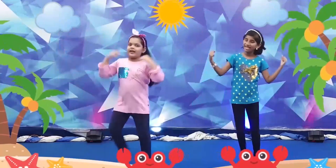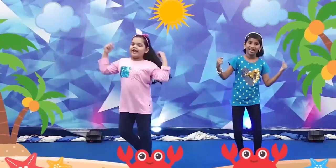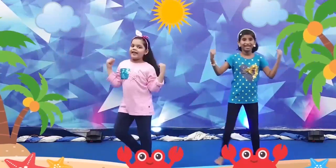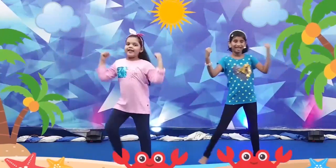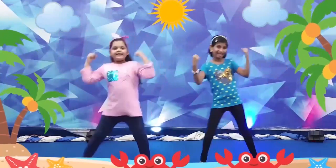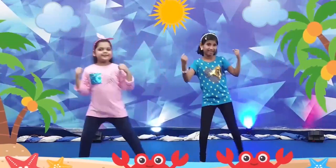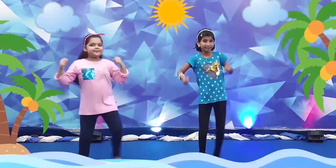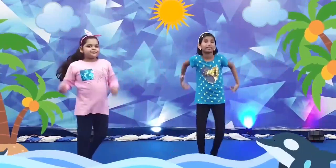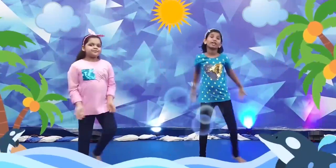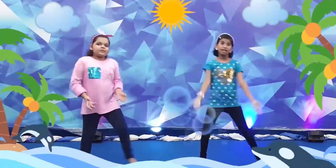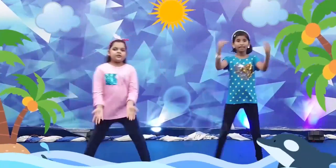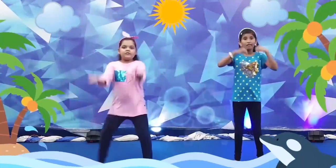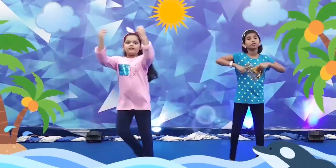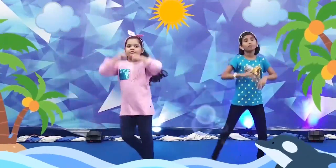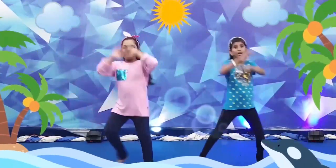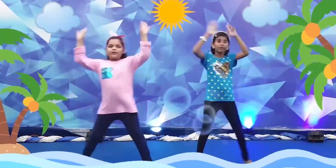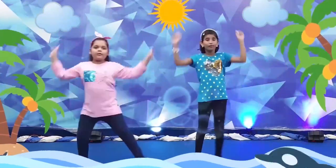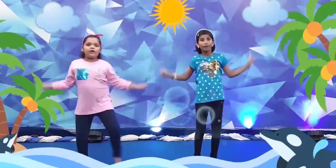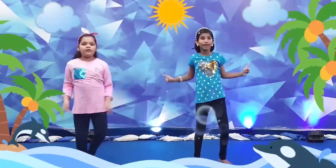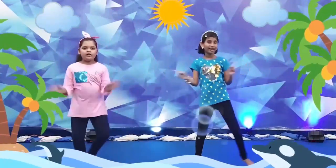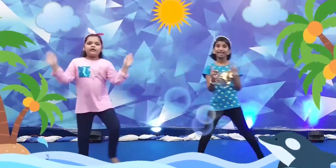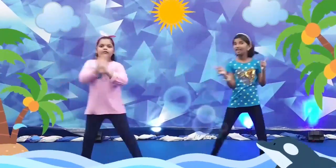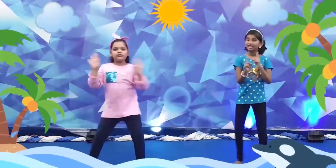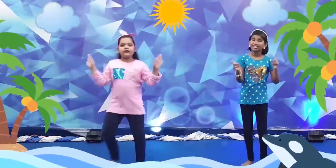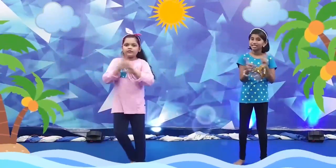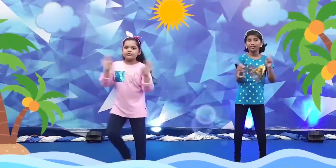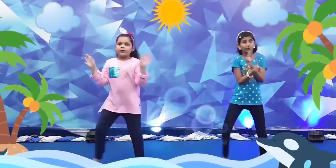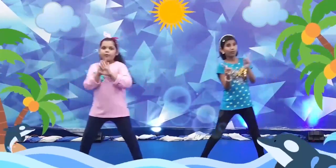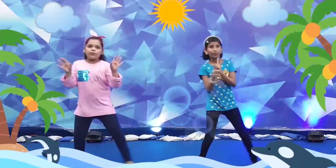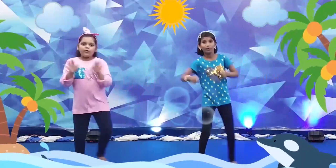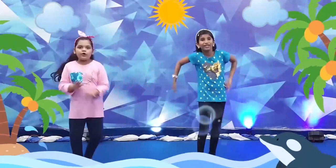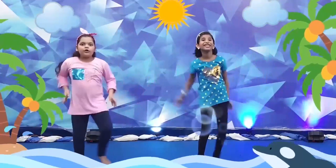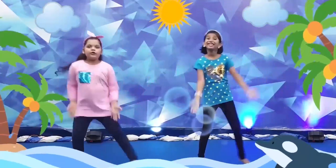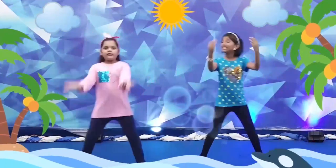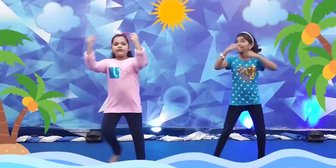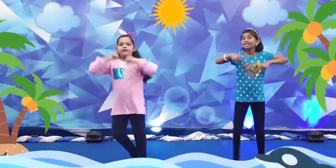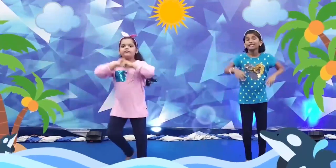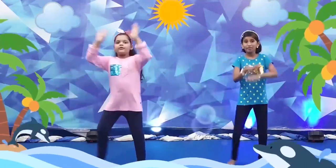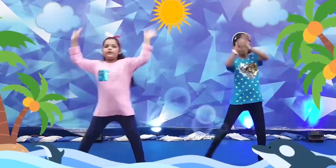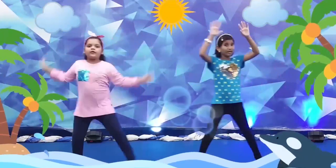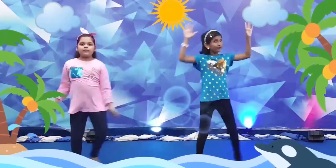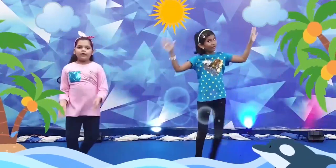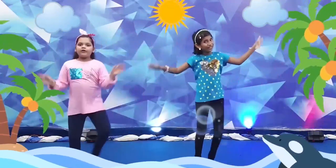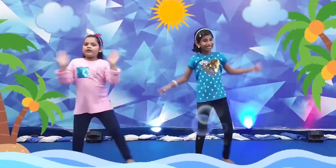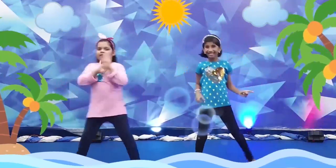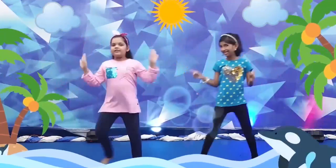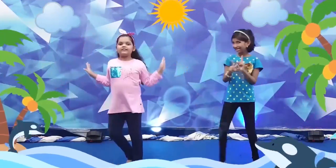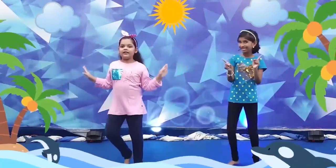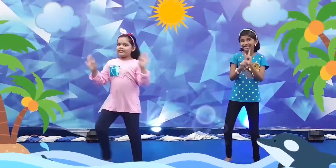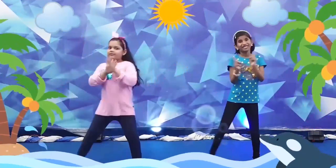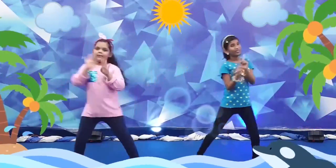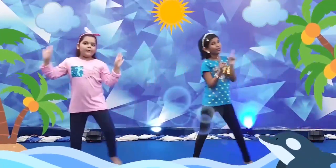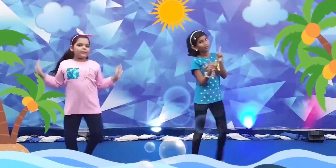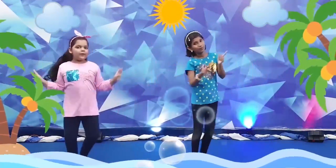my strength. He gives me living water and I thirst no more. He gives me living water and